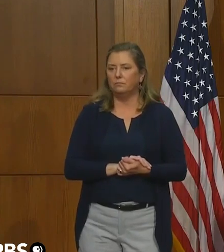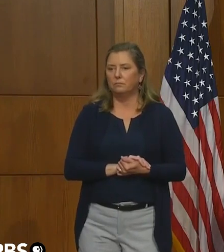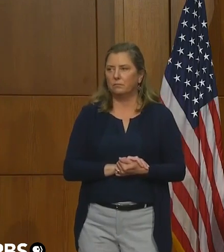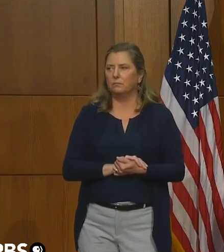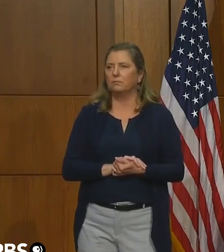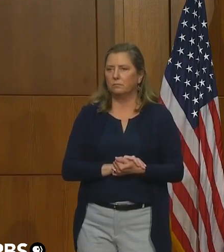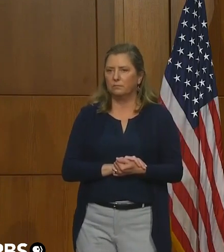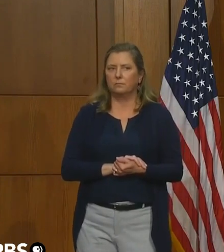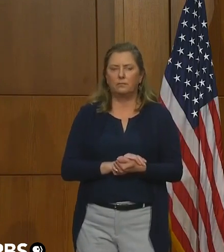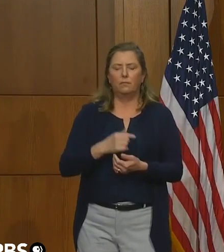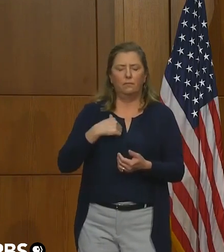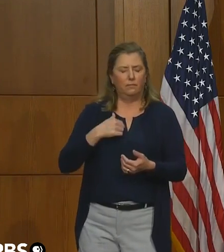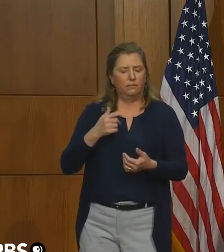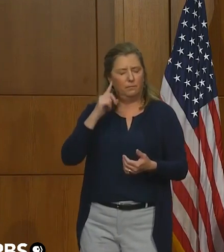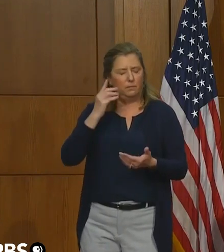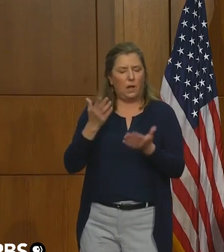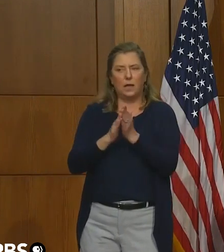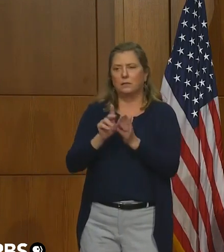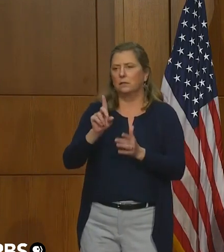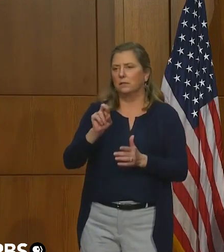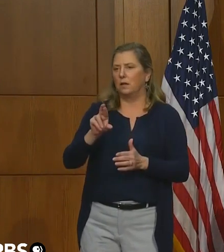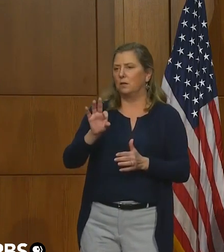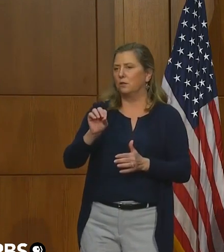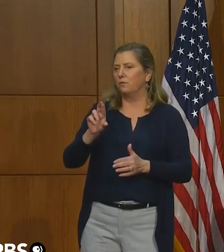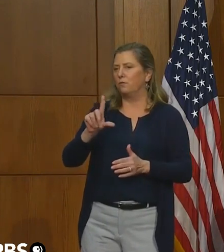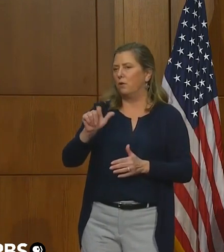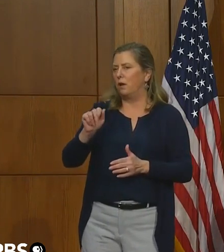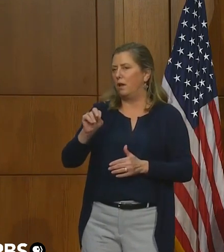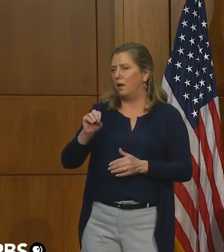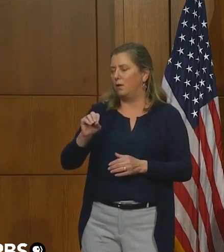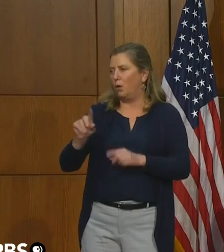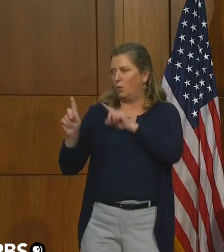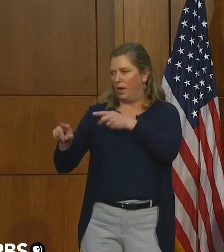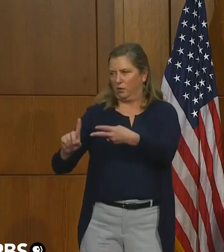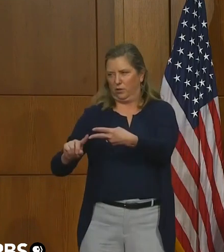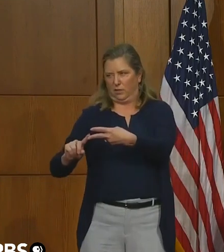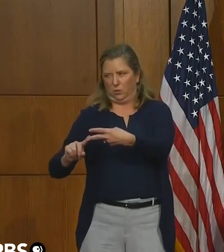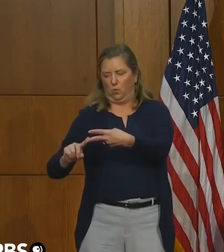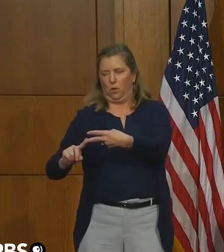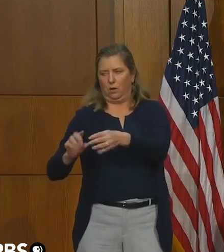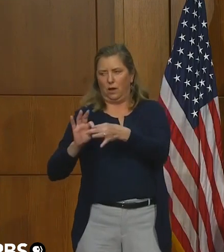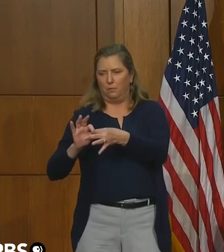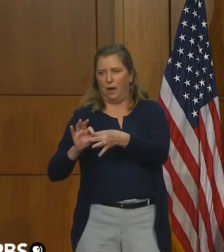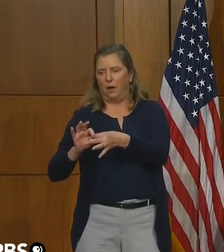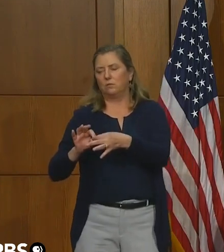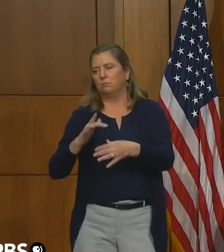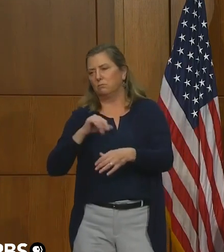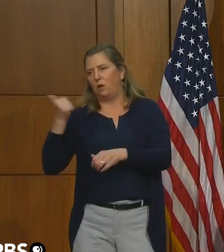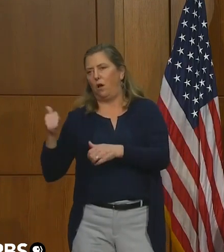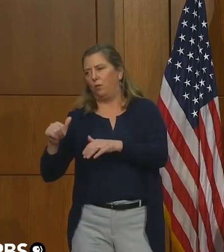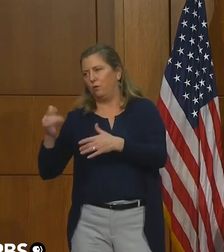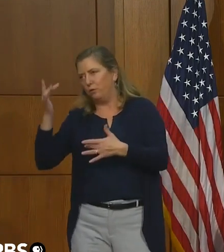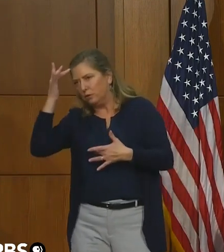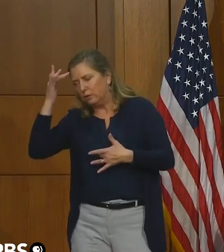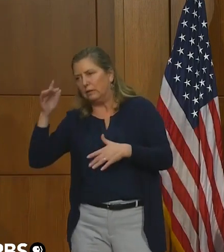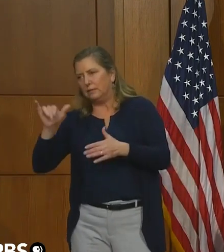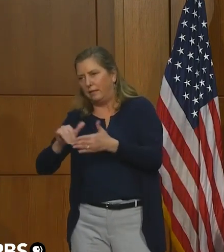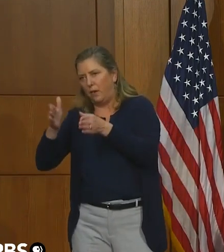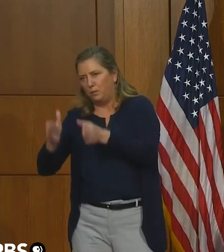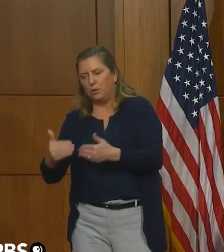I may ask Dr. Forlano to address the second question regarding underlying conditions and whether or not we